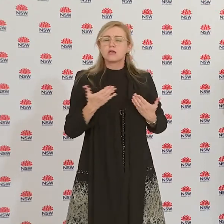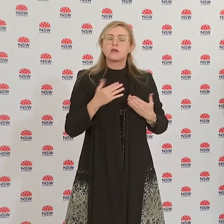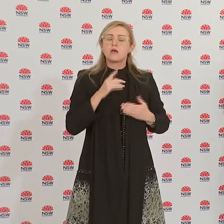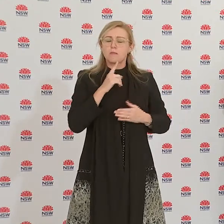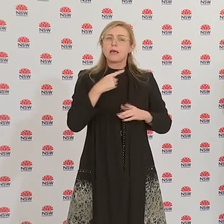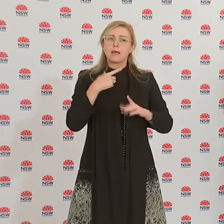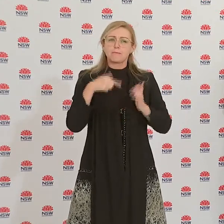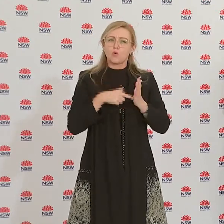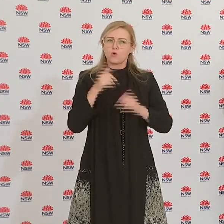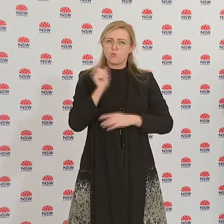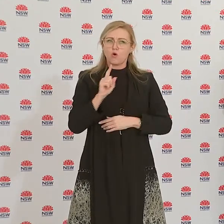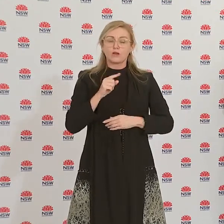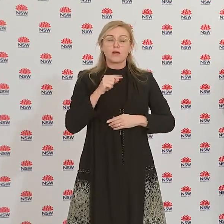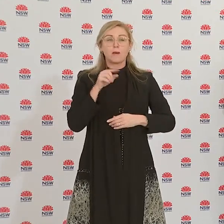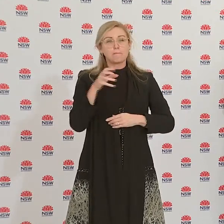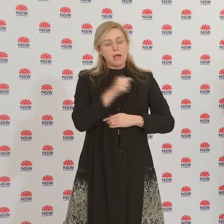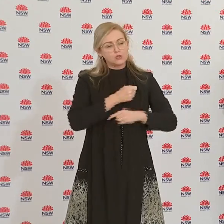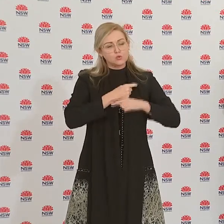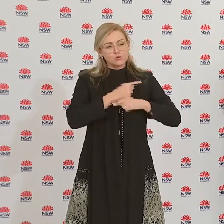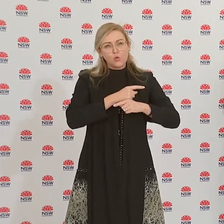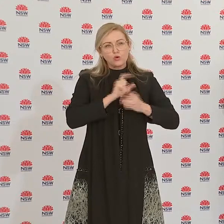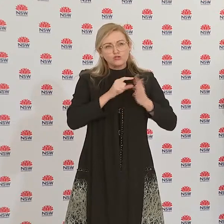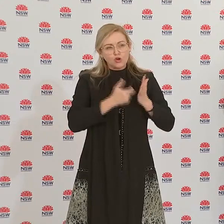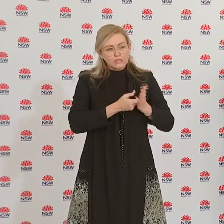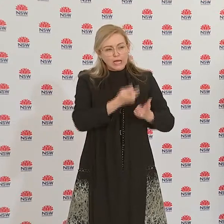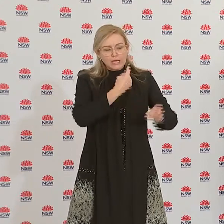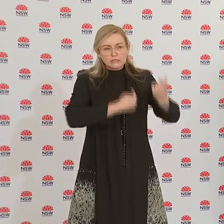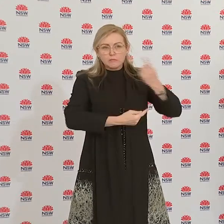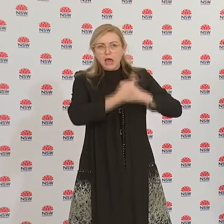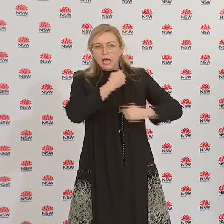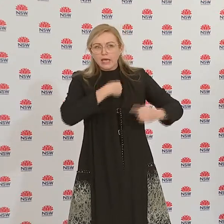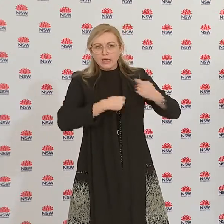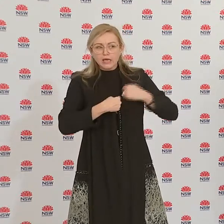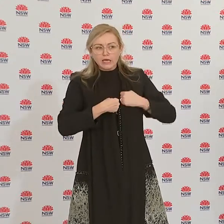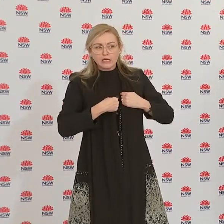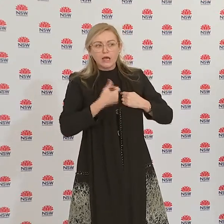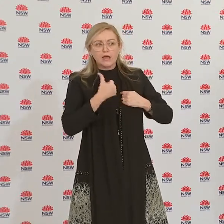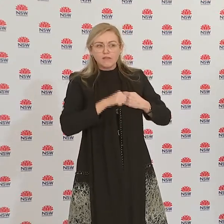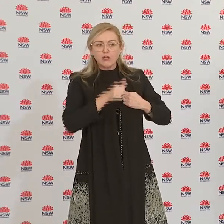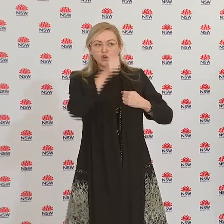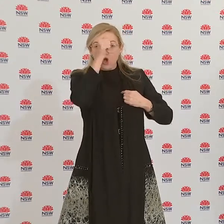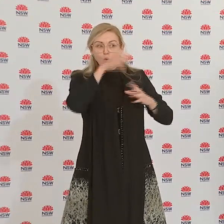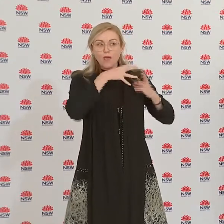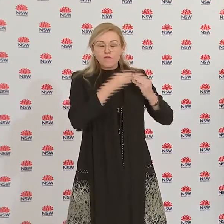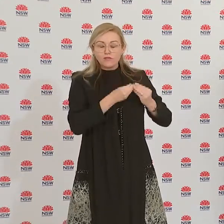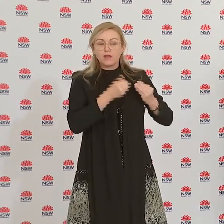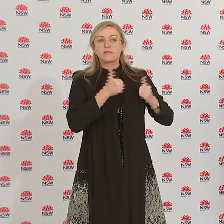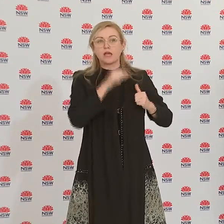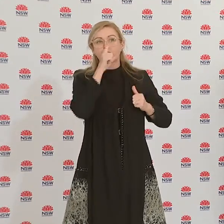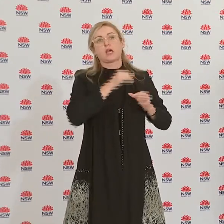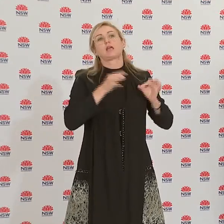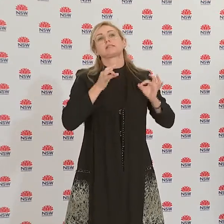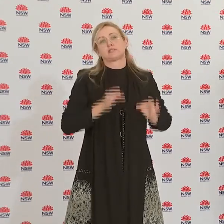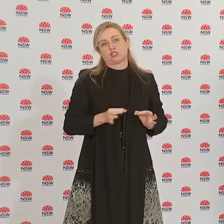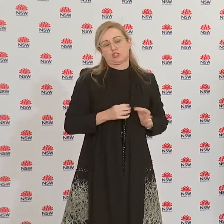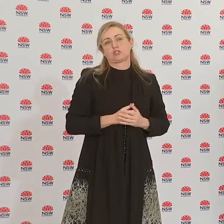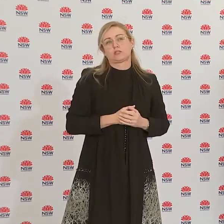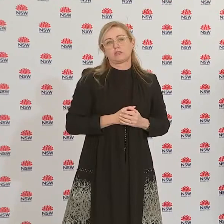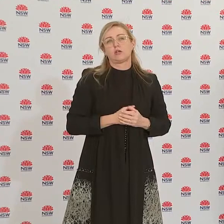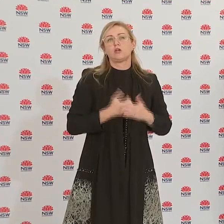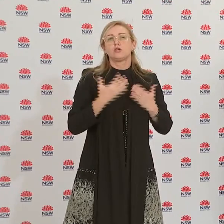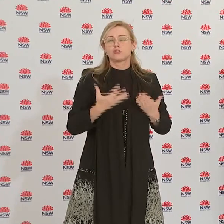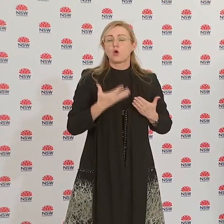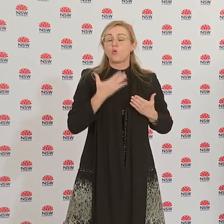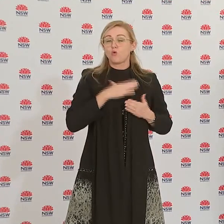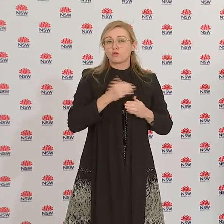I would also be very concerned if people did not know what actions to take. So if anyone develops headache